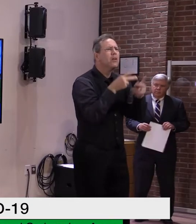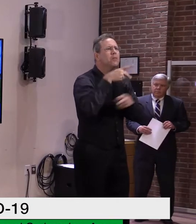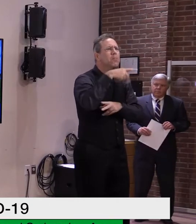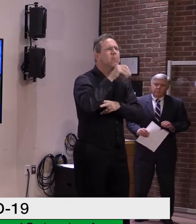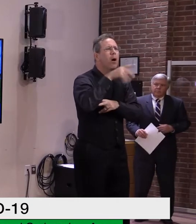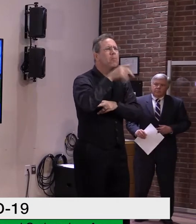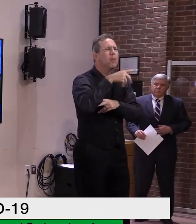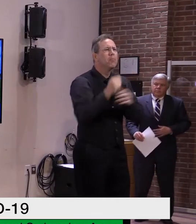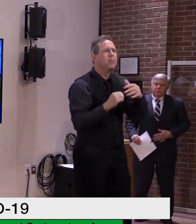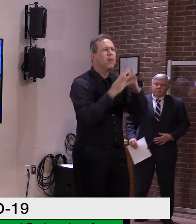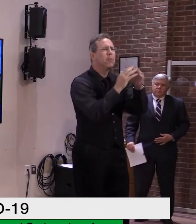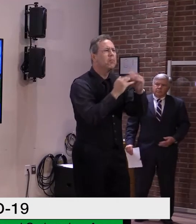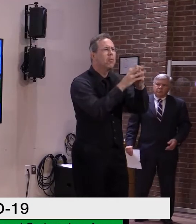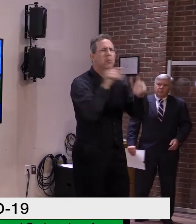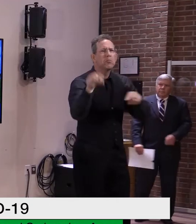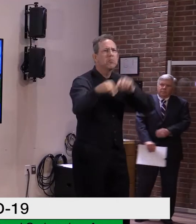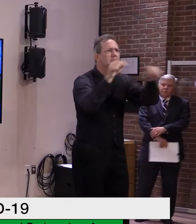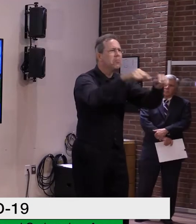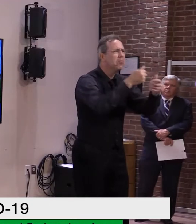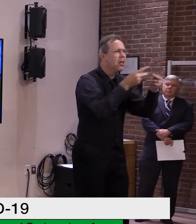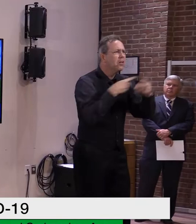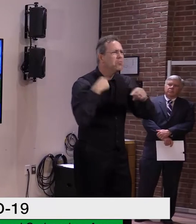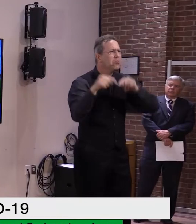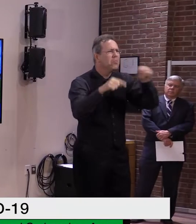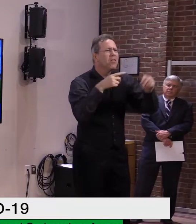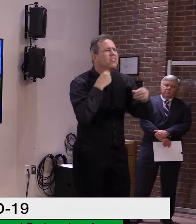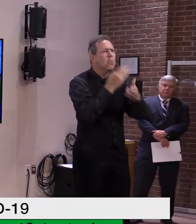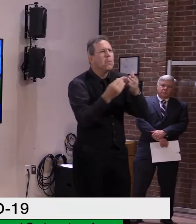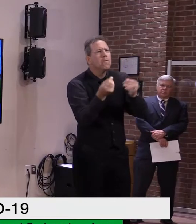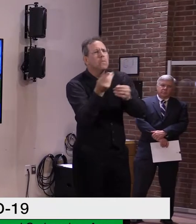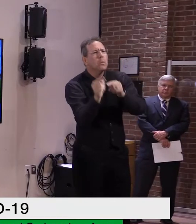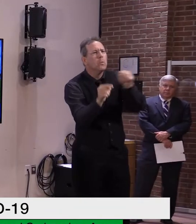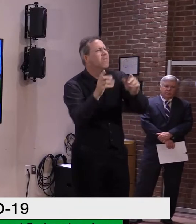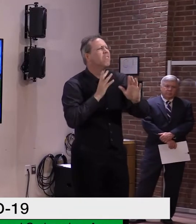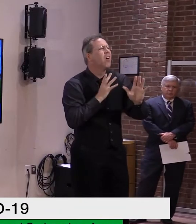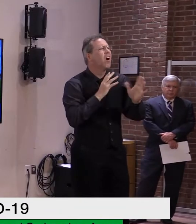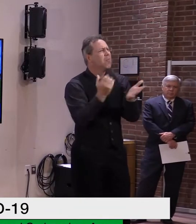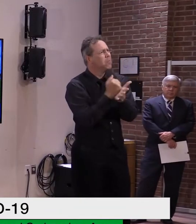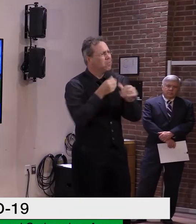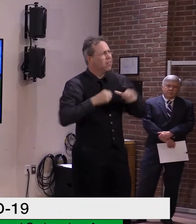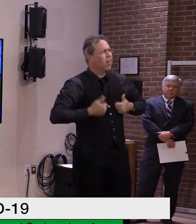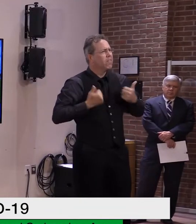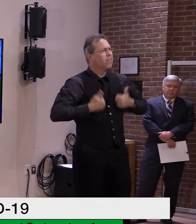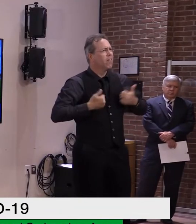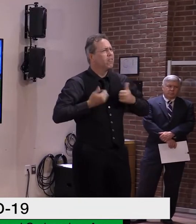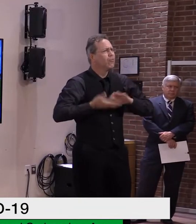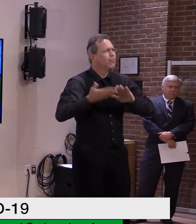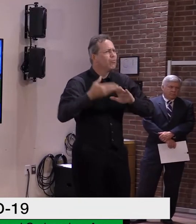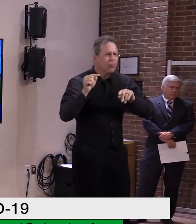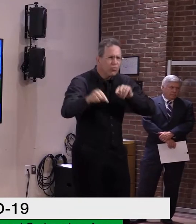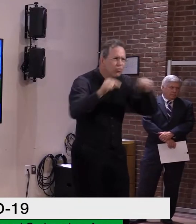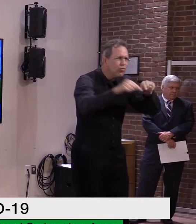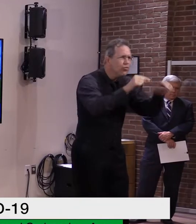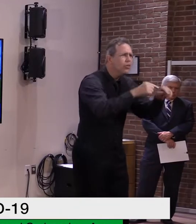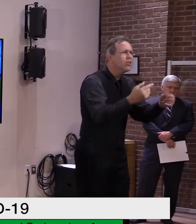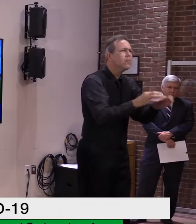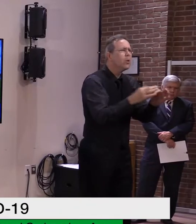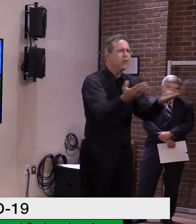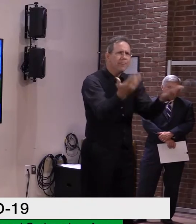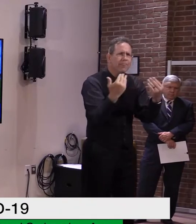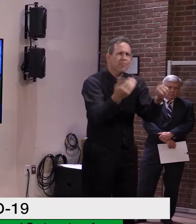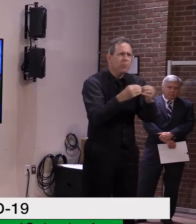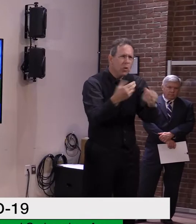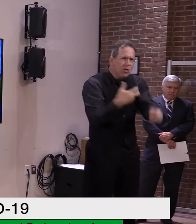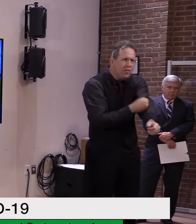time. And that's okay. We're going to keep pushing because every single dose could save a life and every